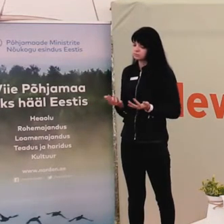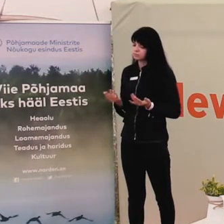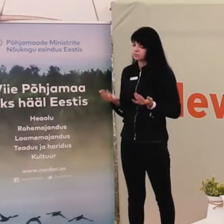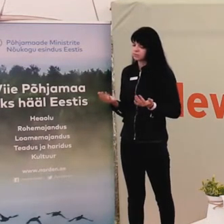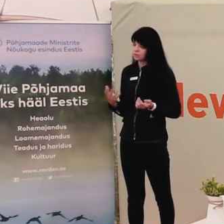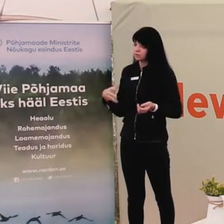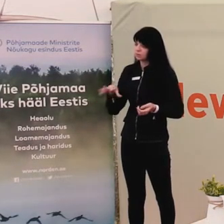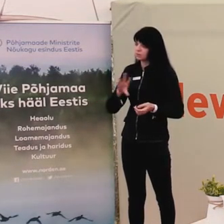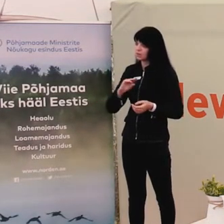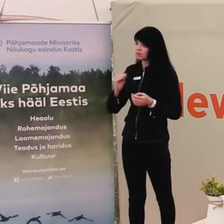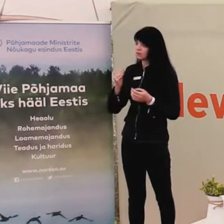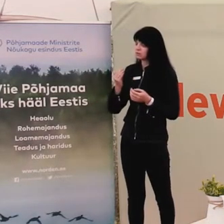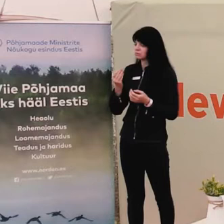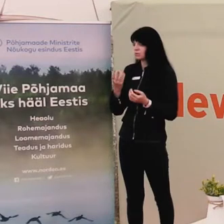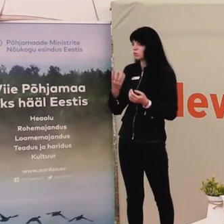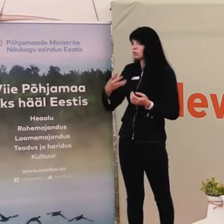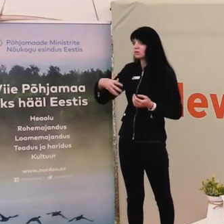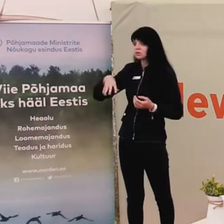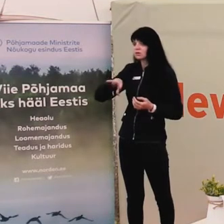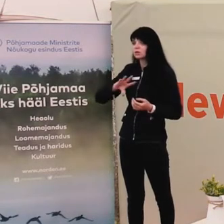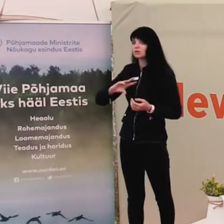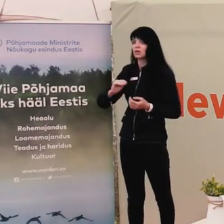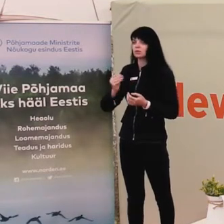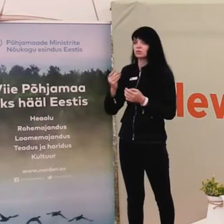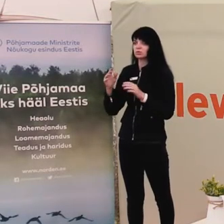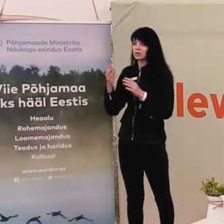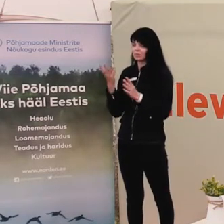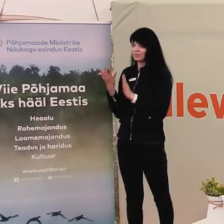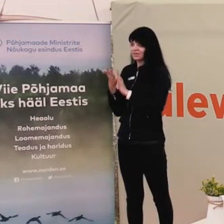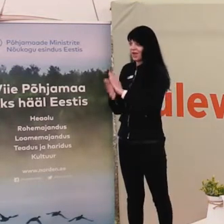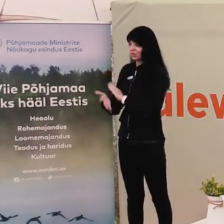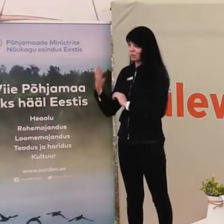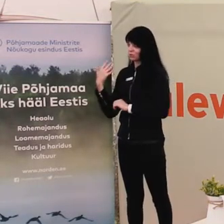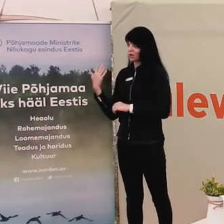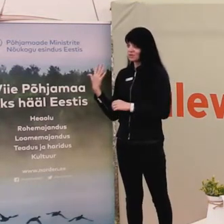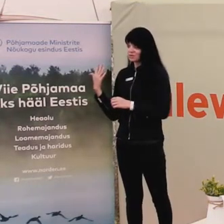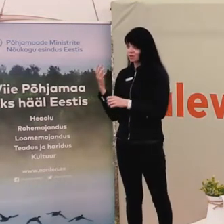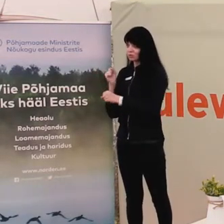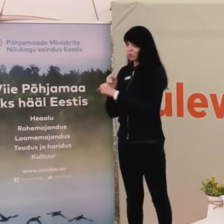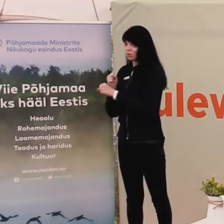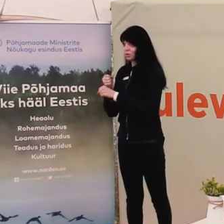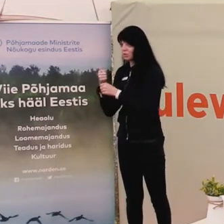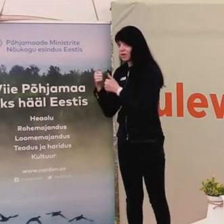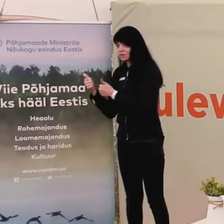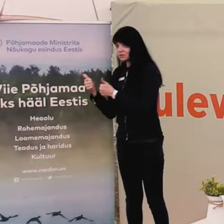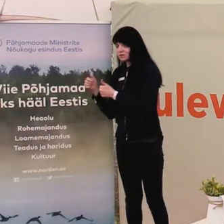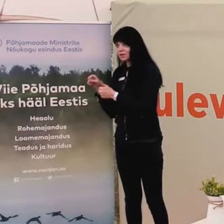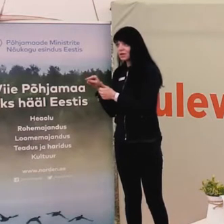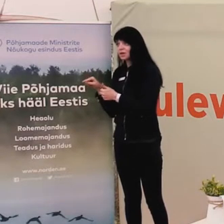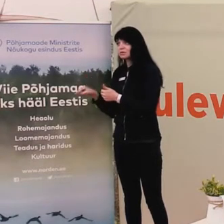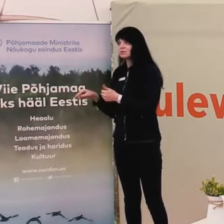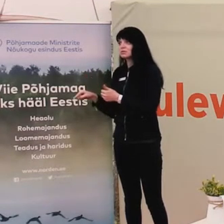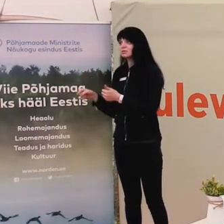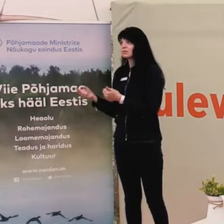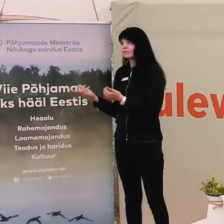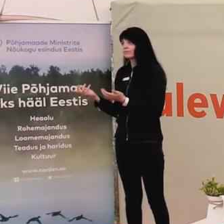We are all convinced now that in order for the invisible hand to work well, a lot of very visible